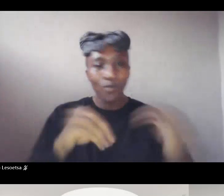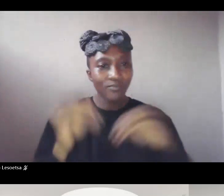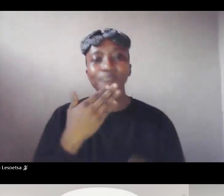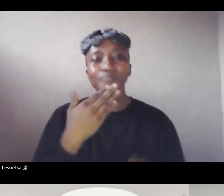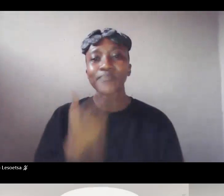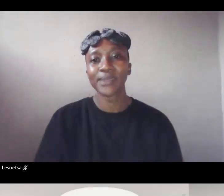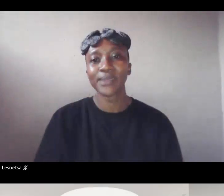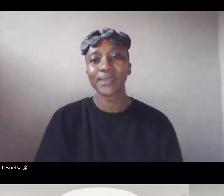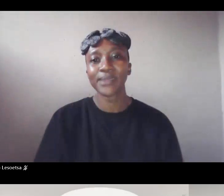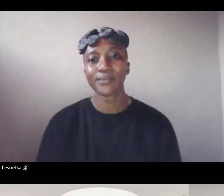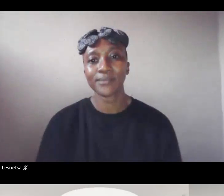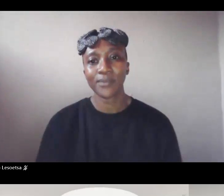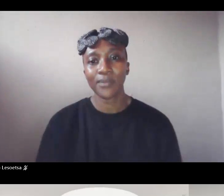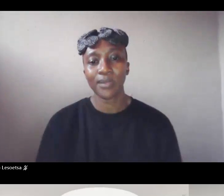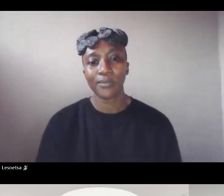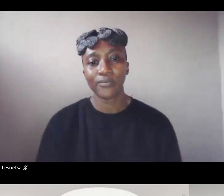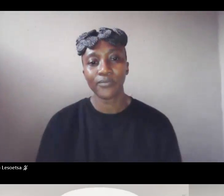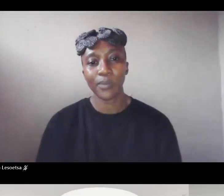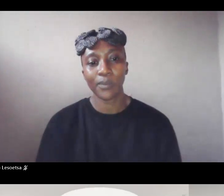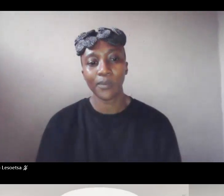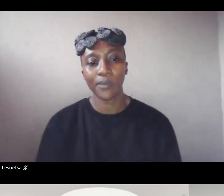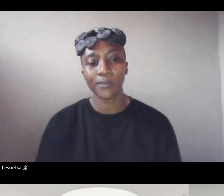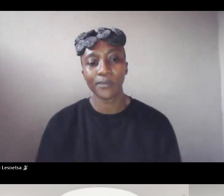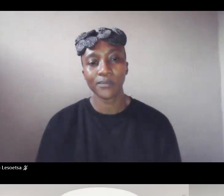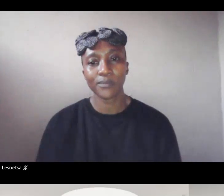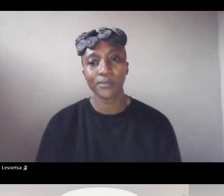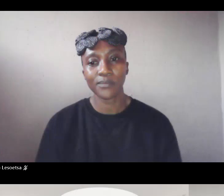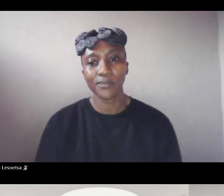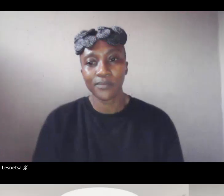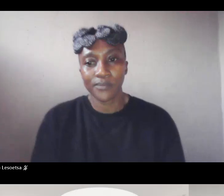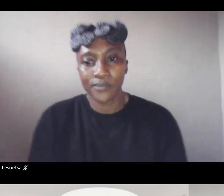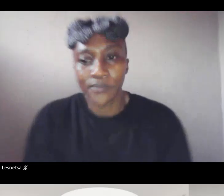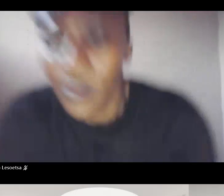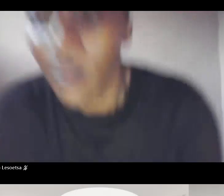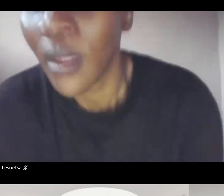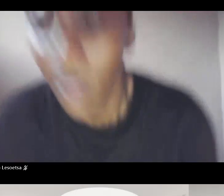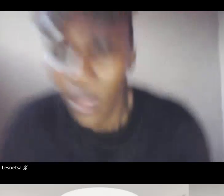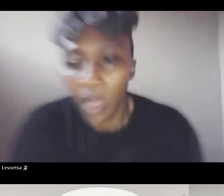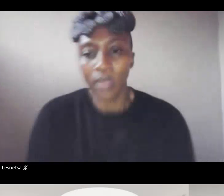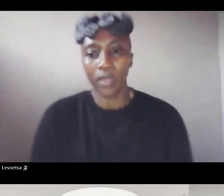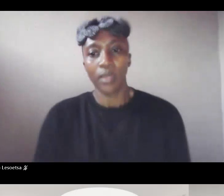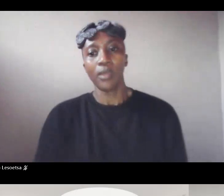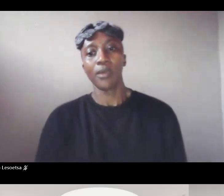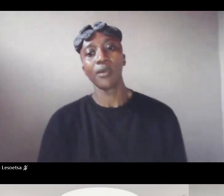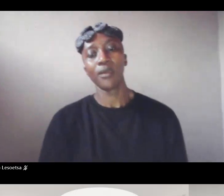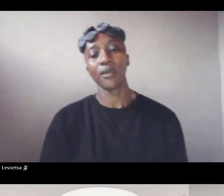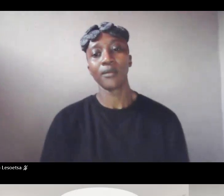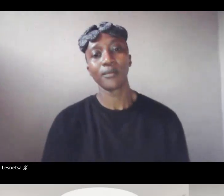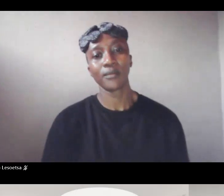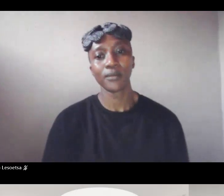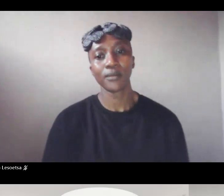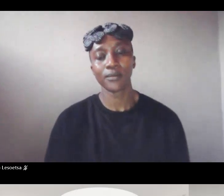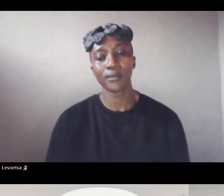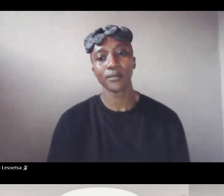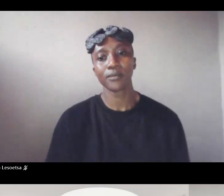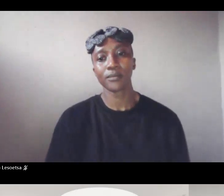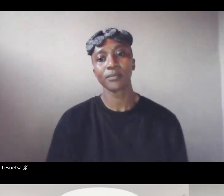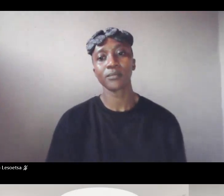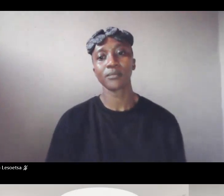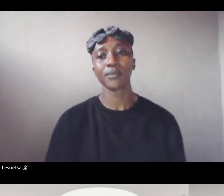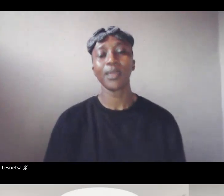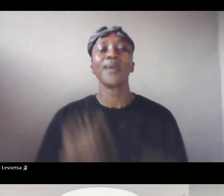jump in. No, I've missed this call. I've missed this one. Okay. I